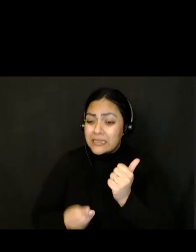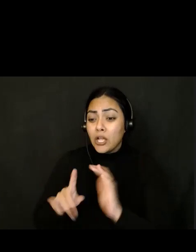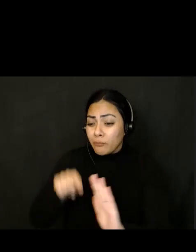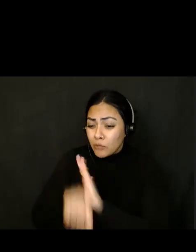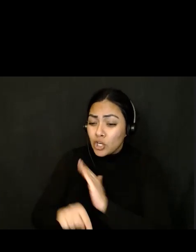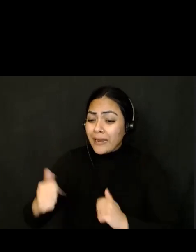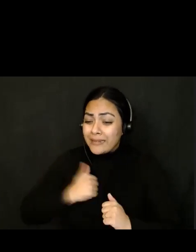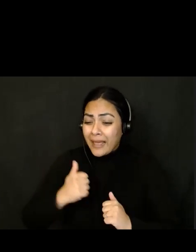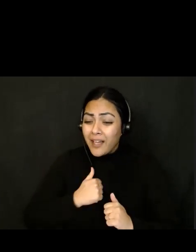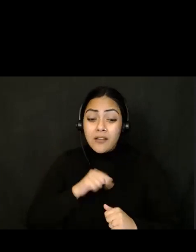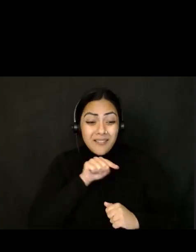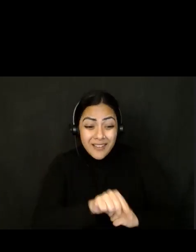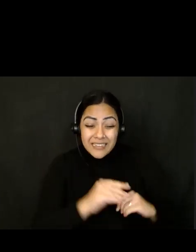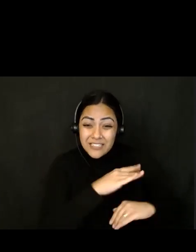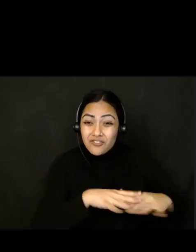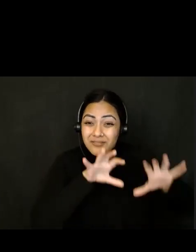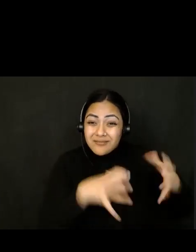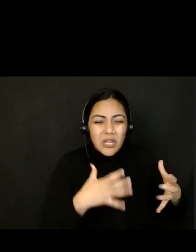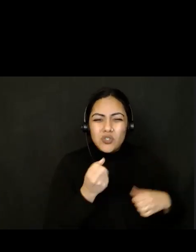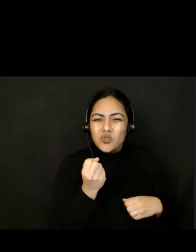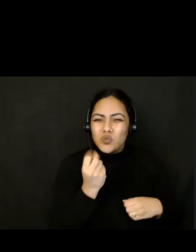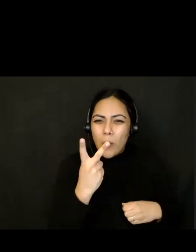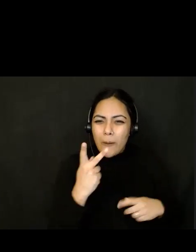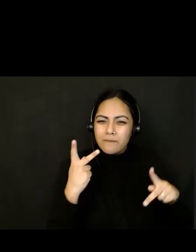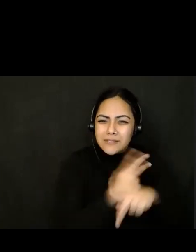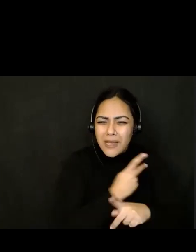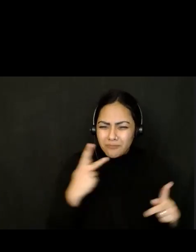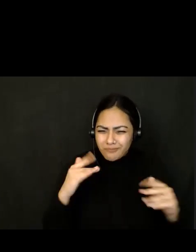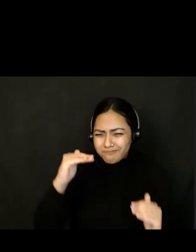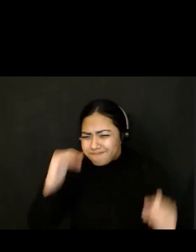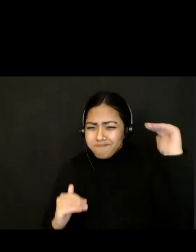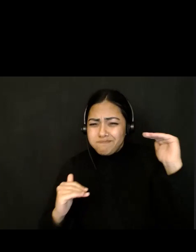Black survivors phone police for intimate partner violence,